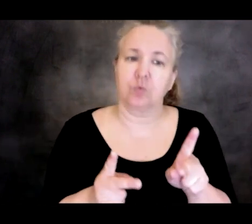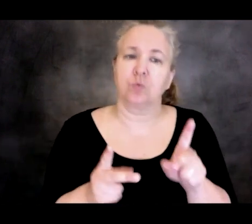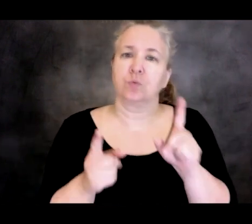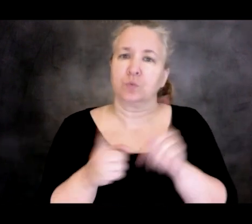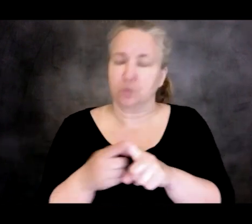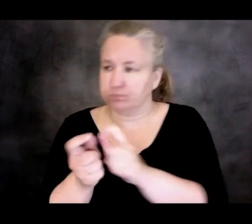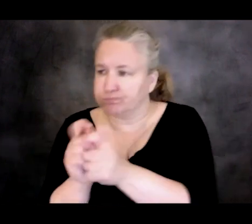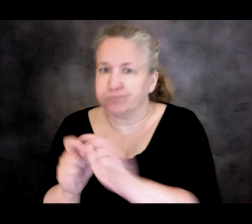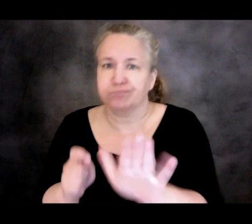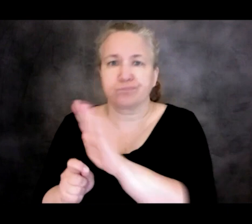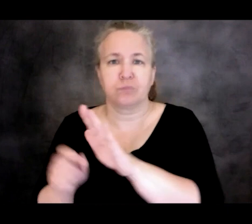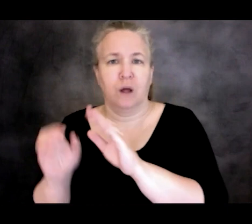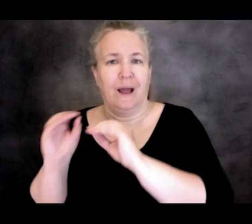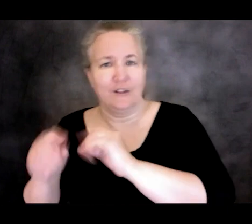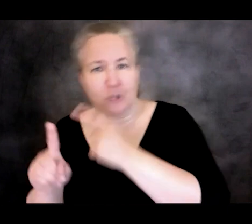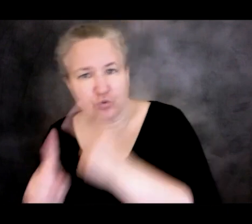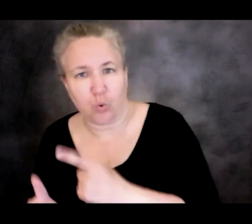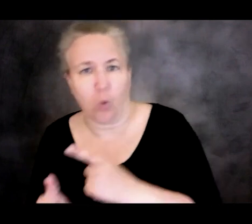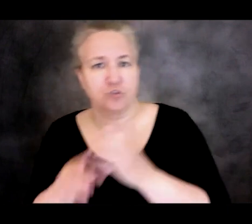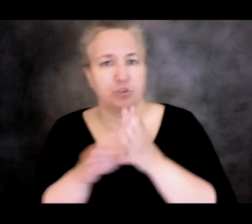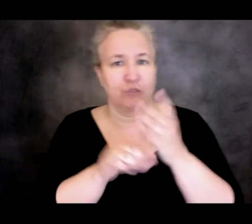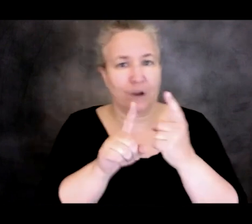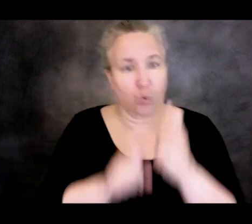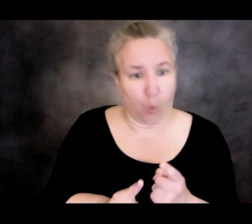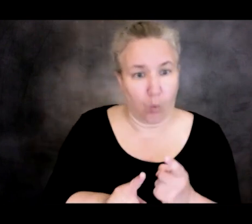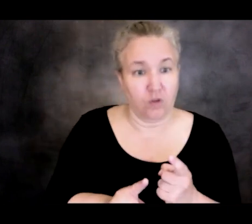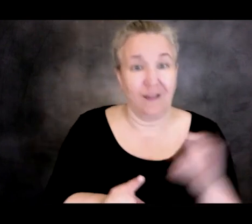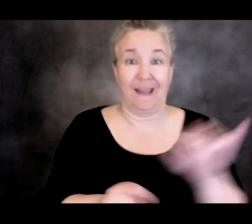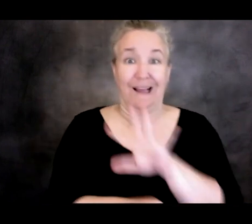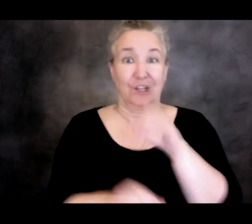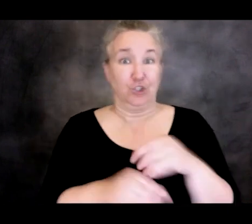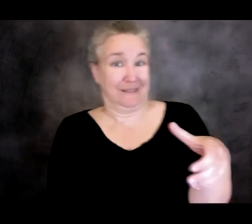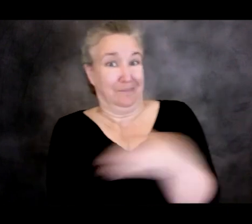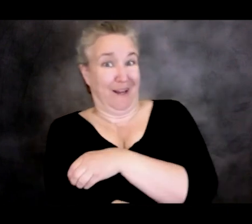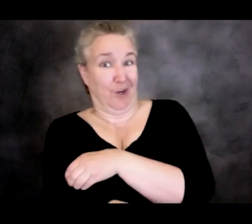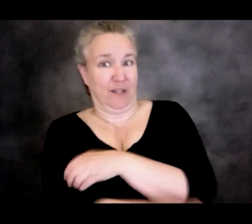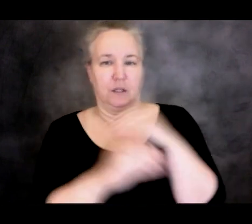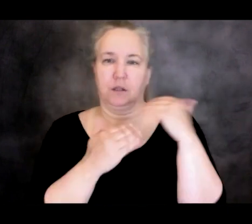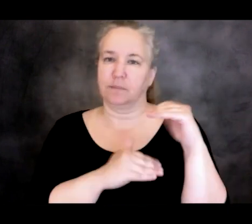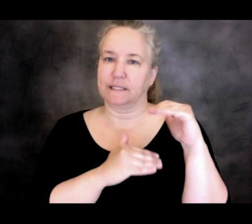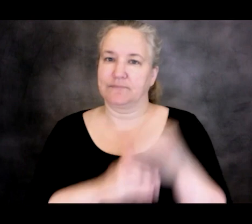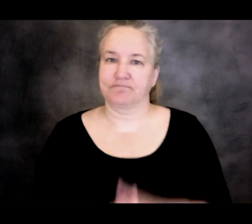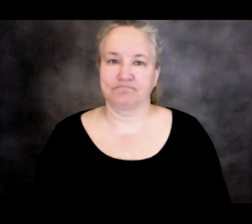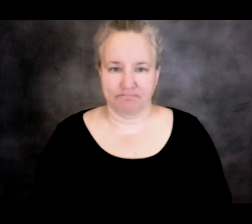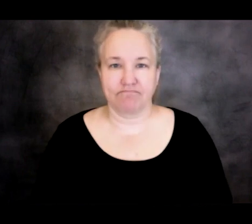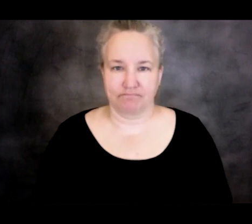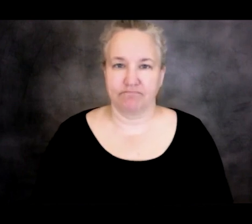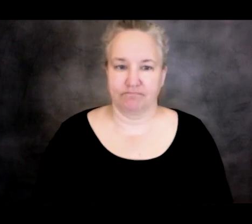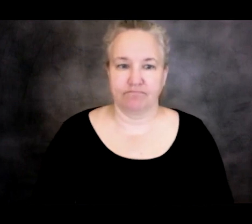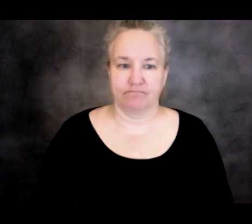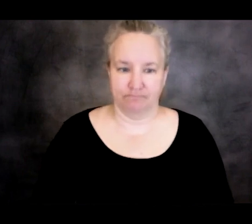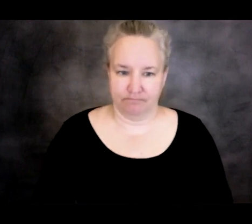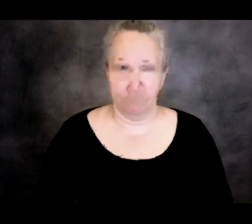educational and career goals, its inclusionary power was limited. So